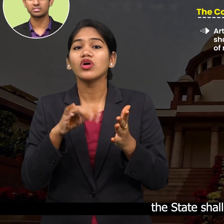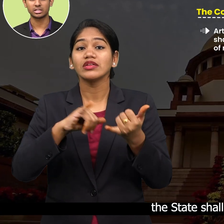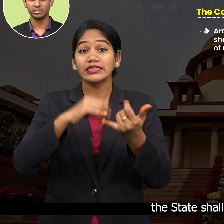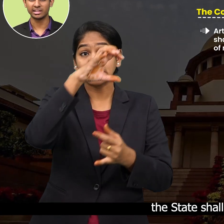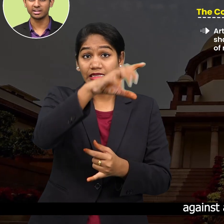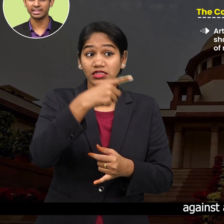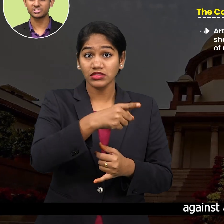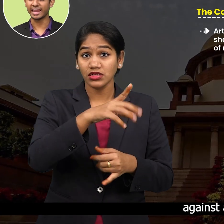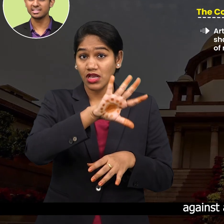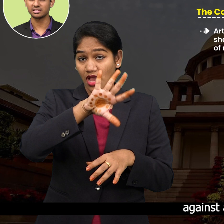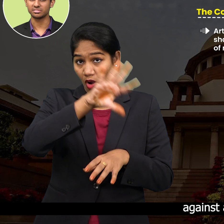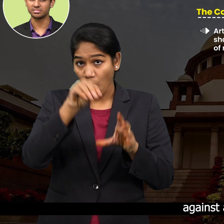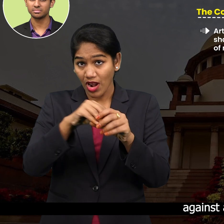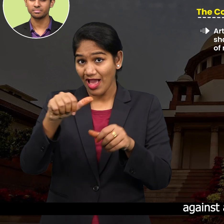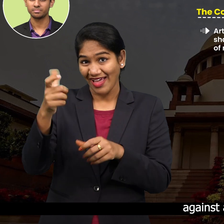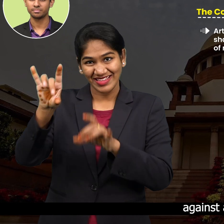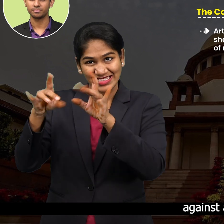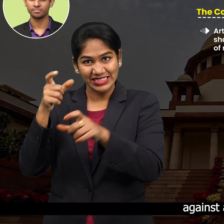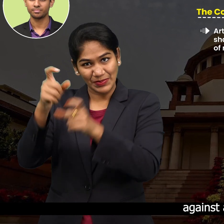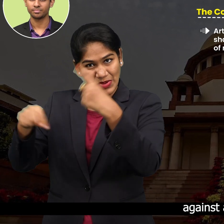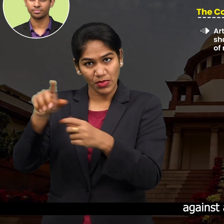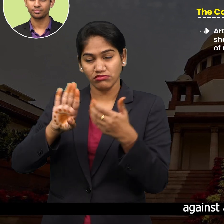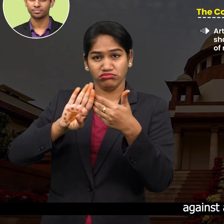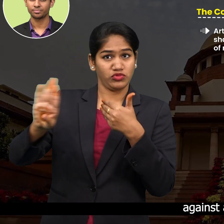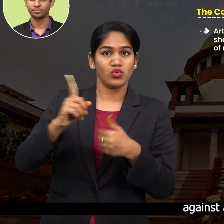not discriminate against any citizen